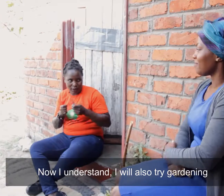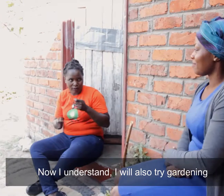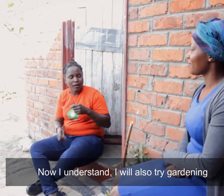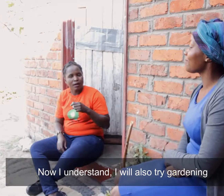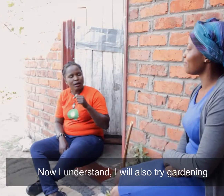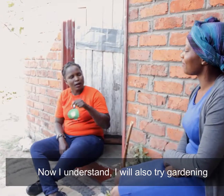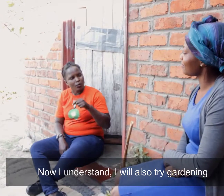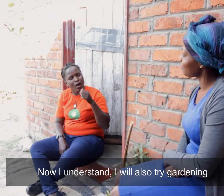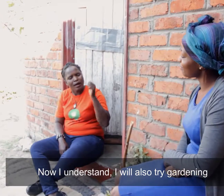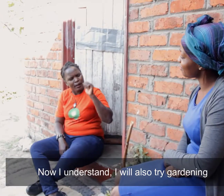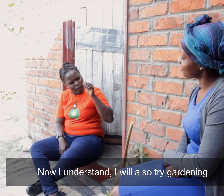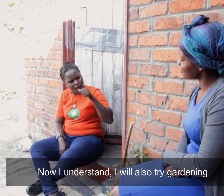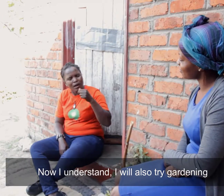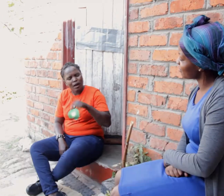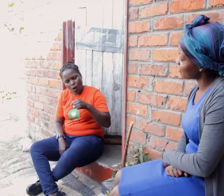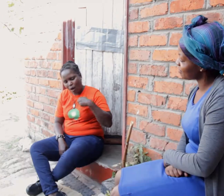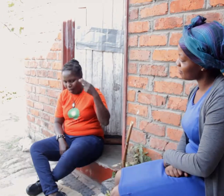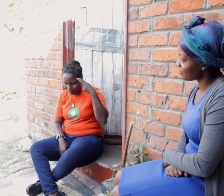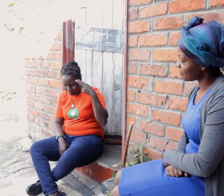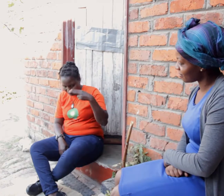Yeah, now I understand. I'll try even gardening.